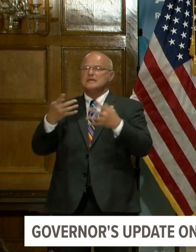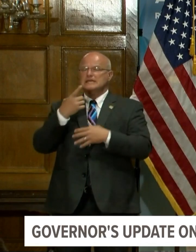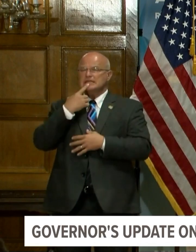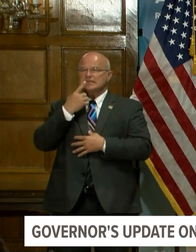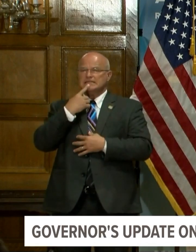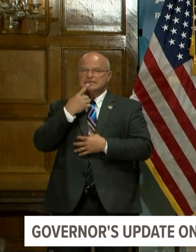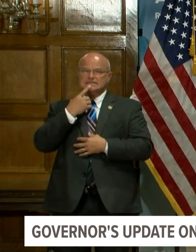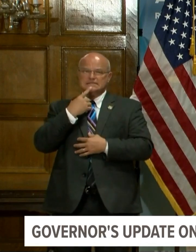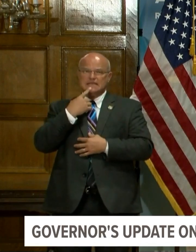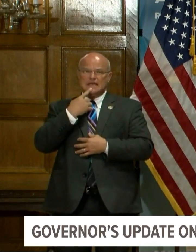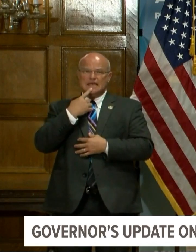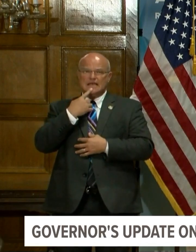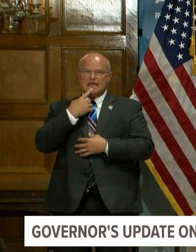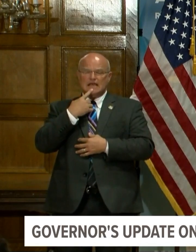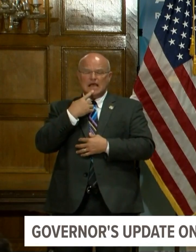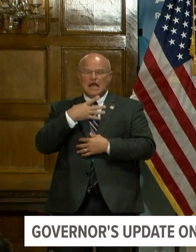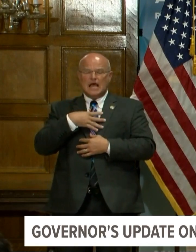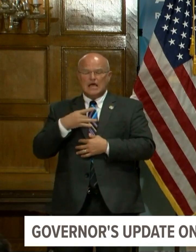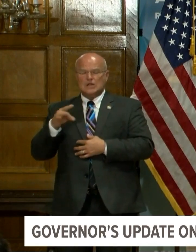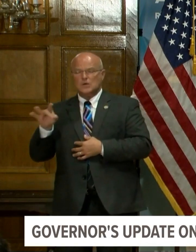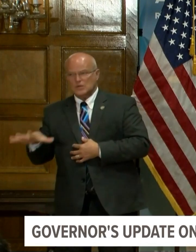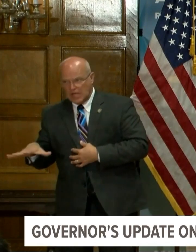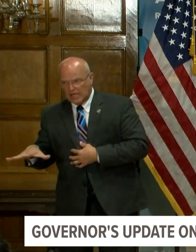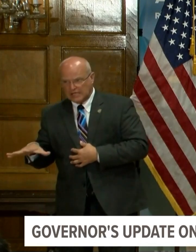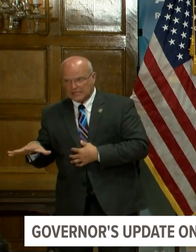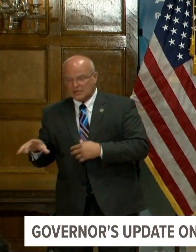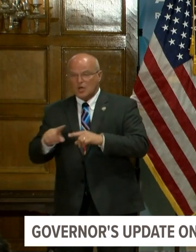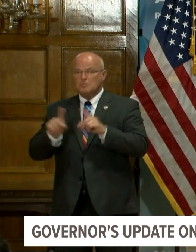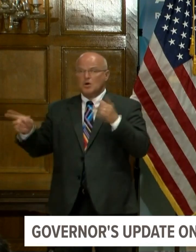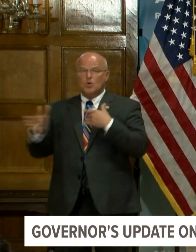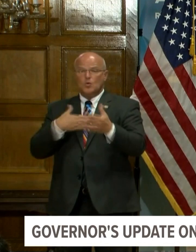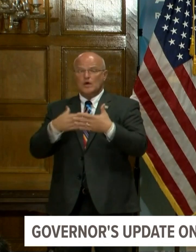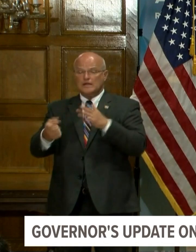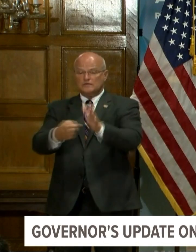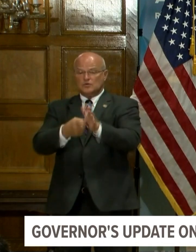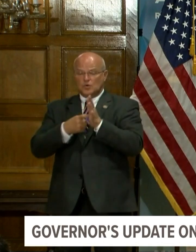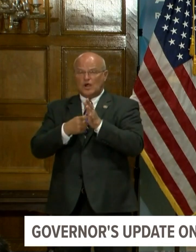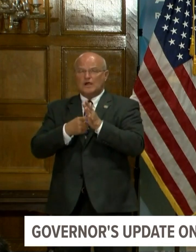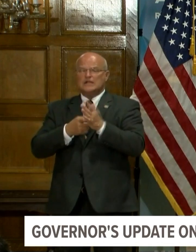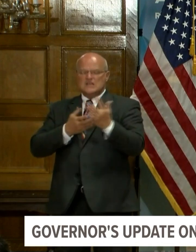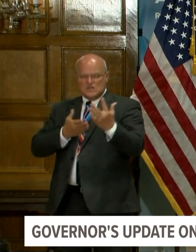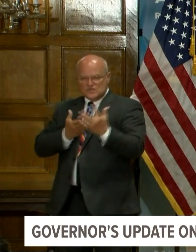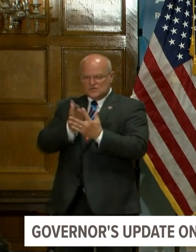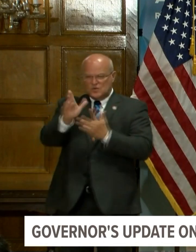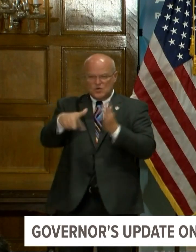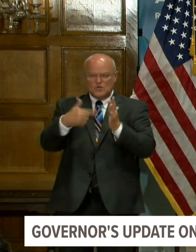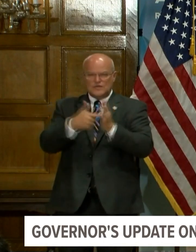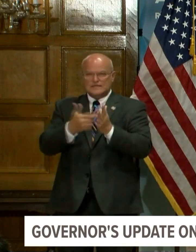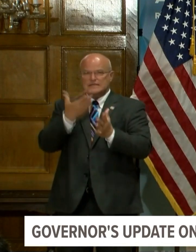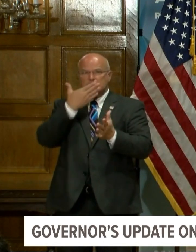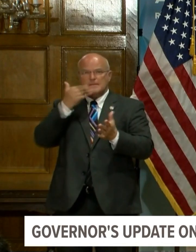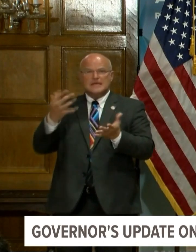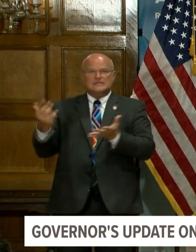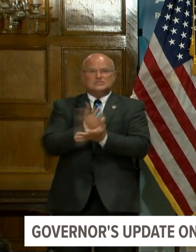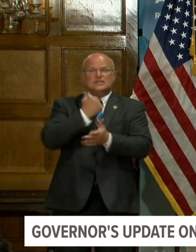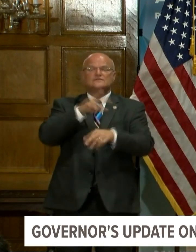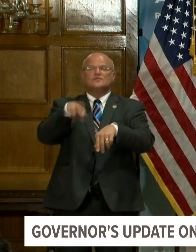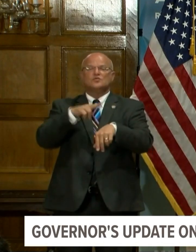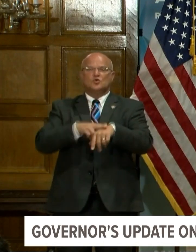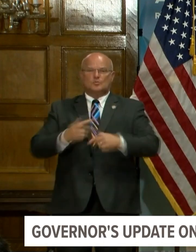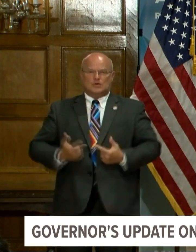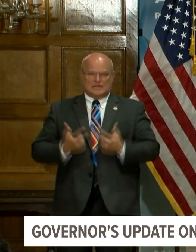simply say, I don't like it, but whatever it takes, let's get through this and give us the best chance for